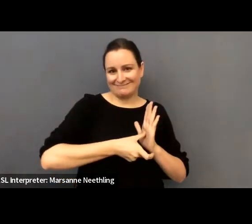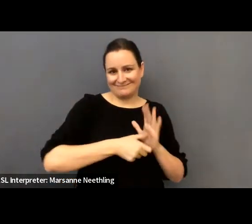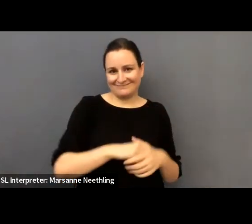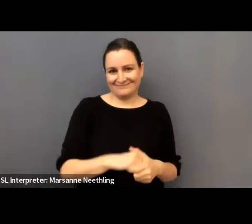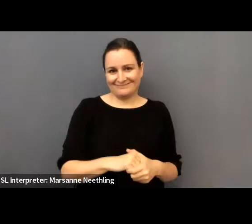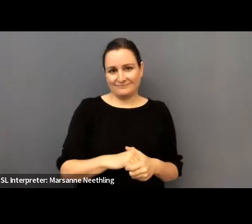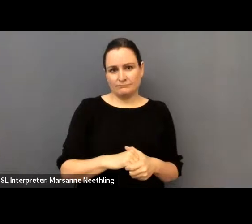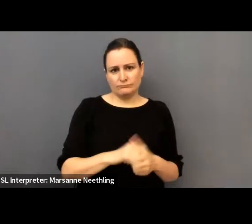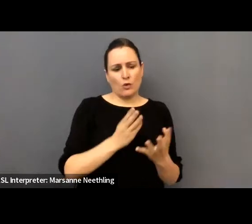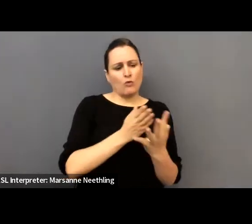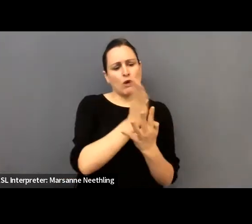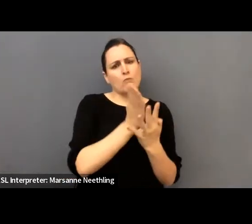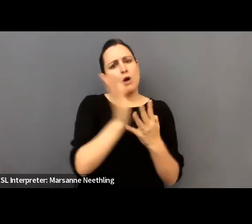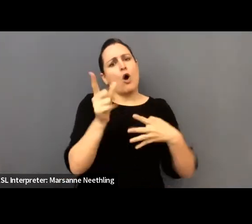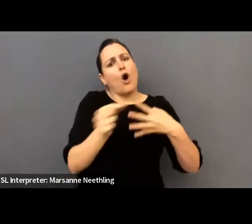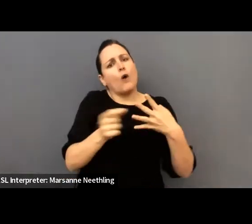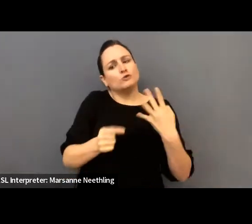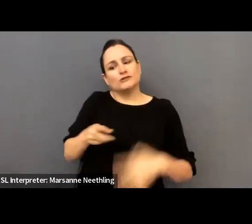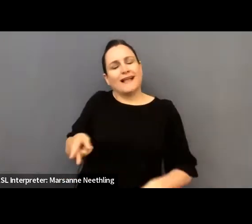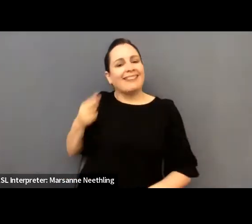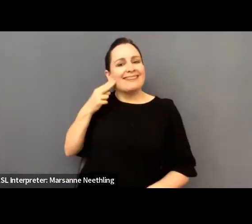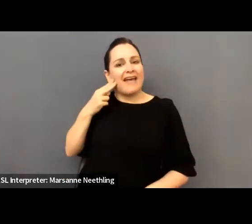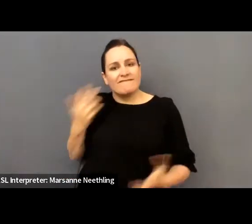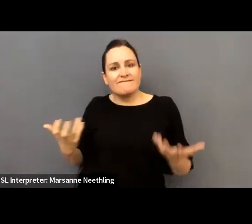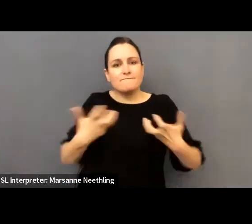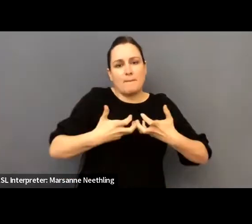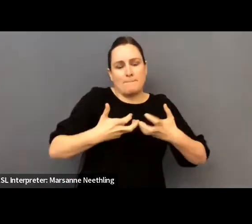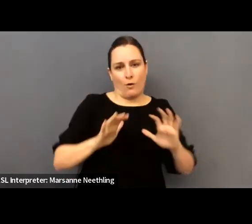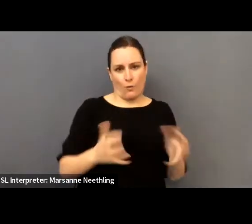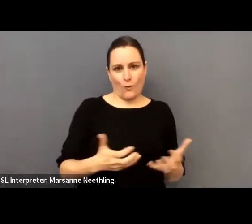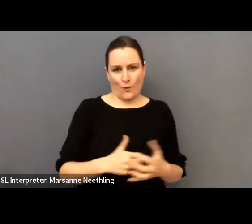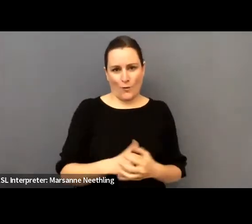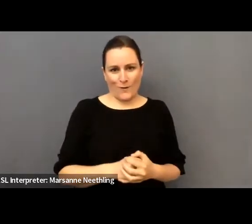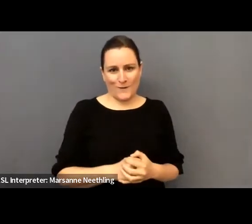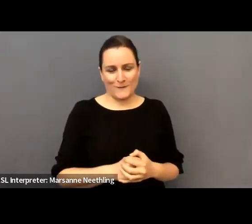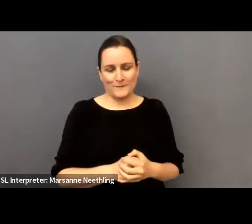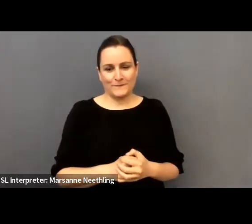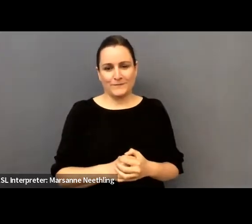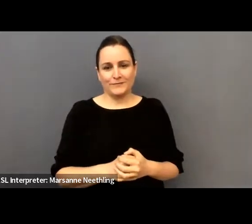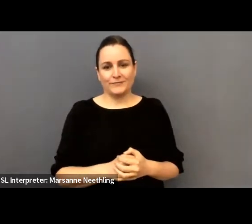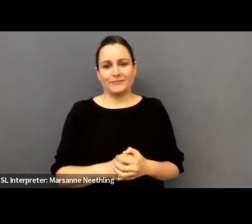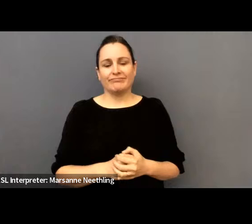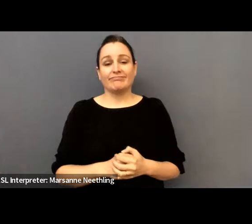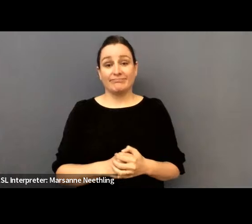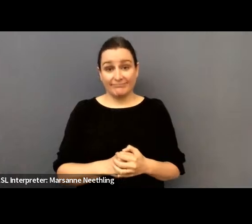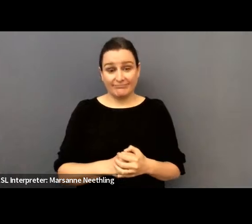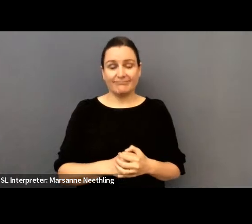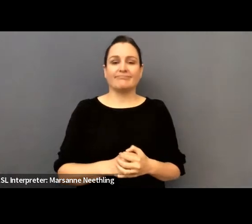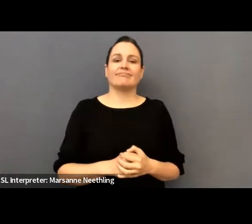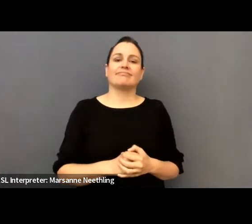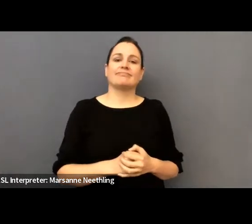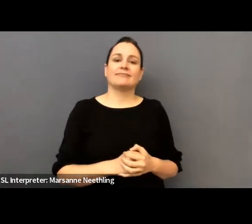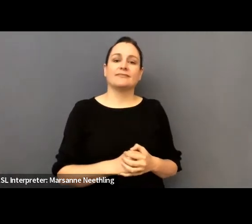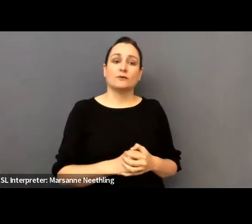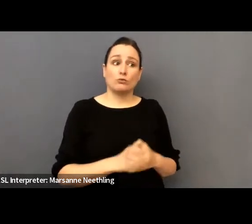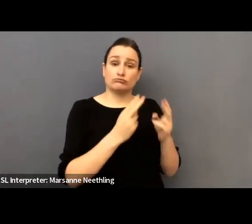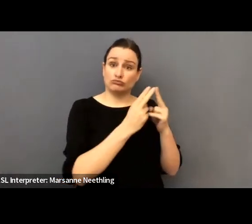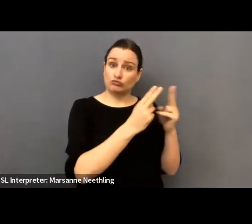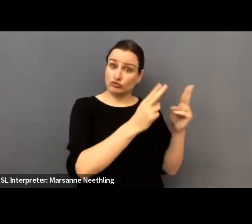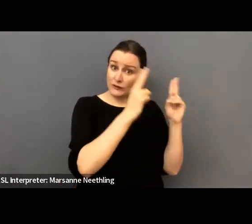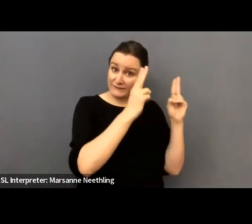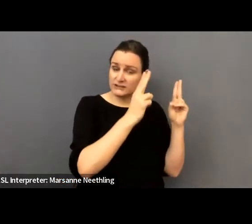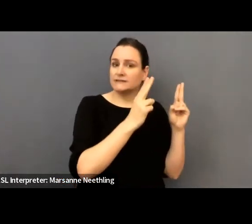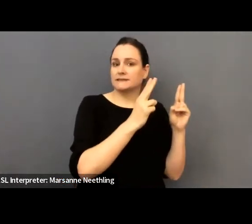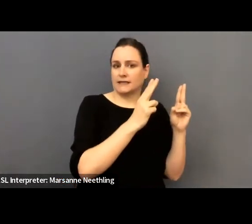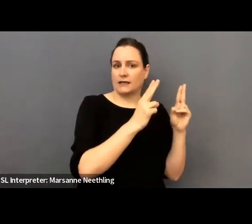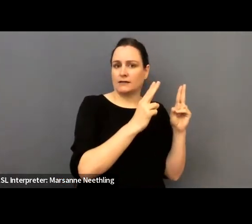other way around. We have to provide an opportunity for deaf learners or students to be able to communicate